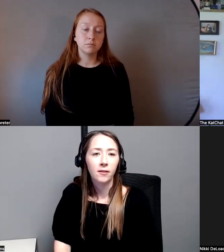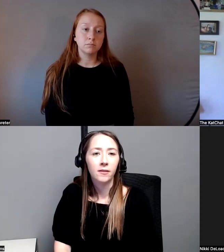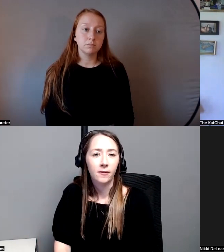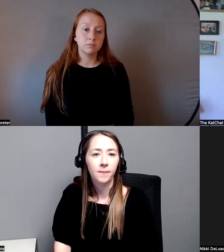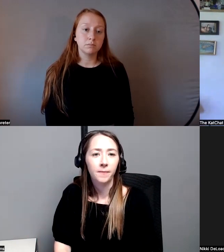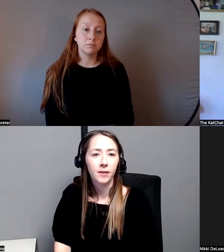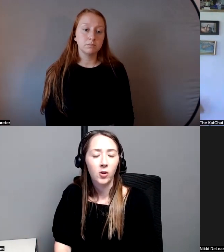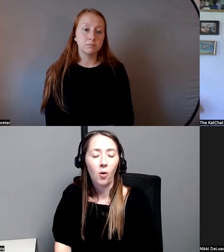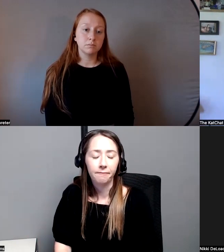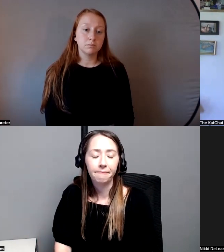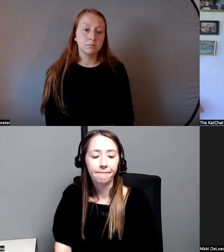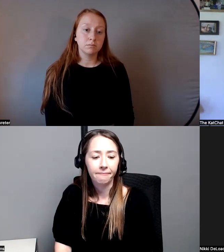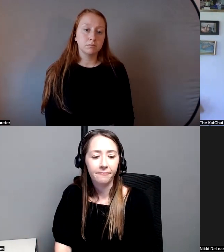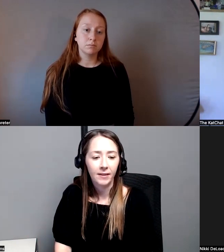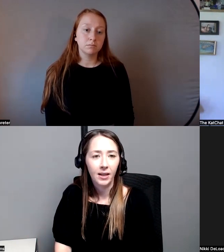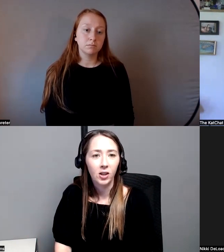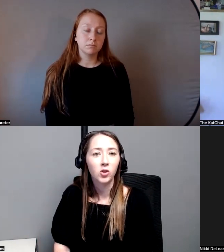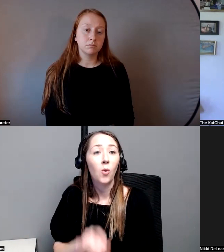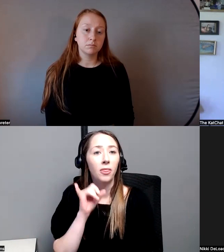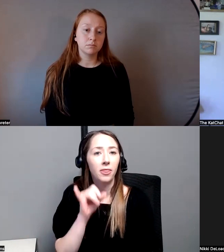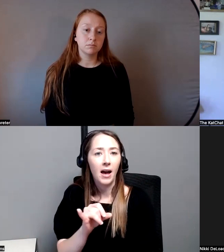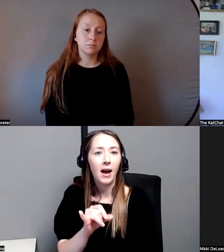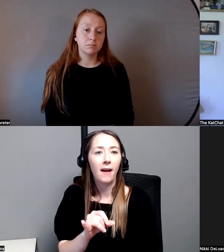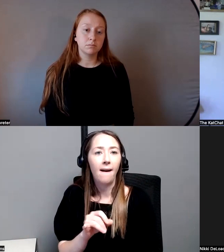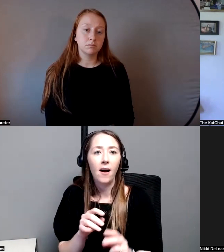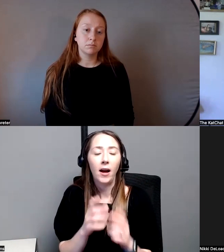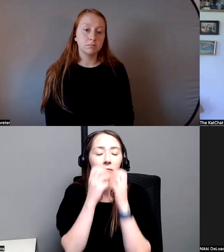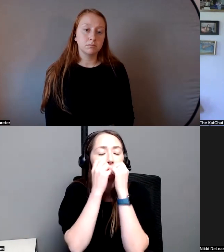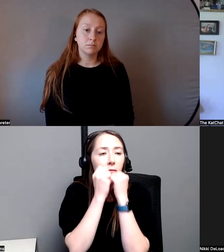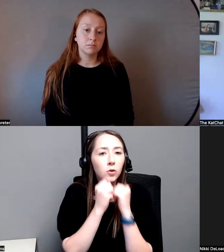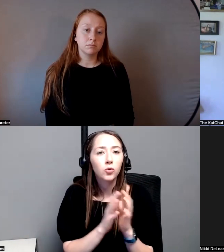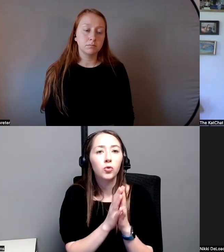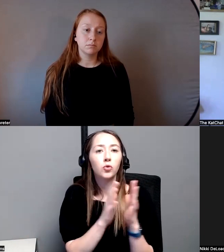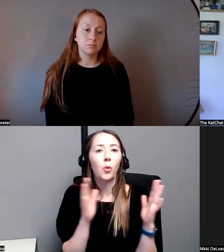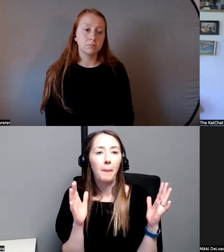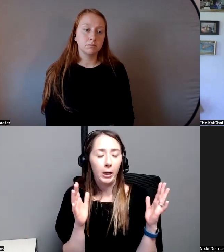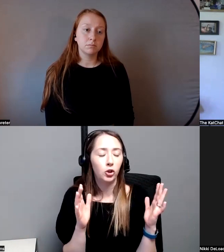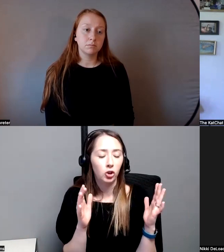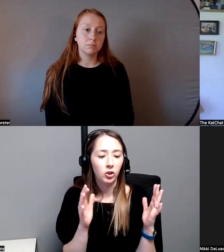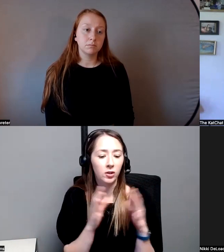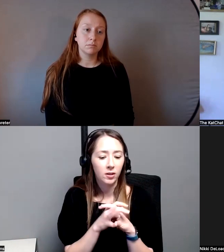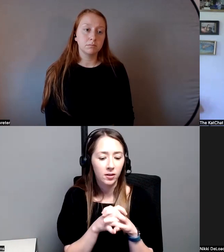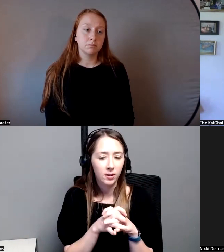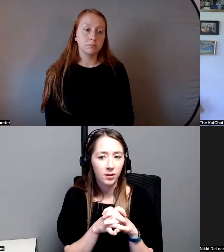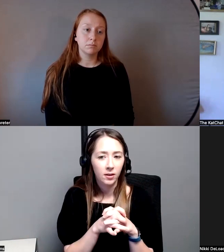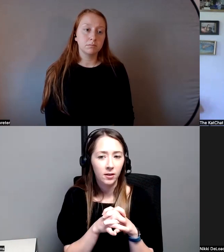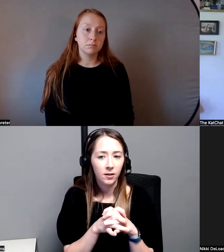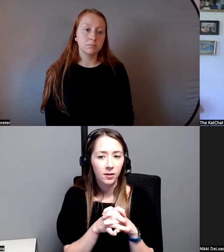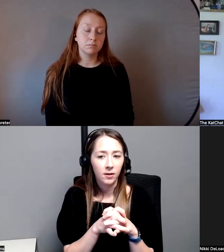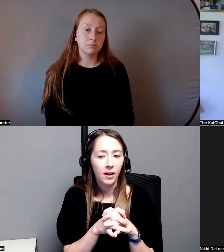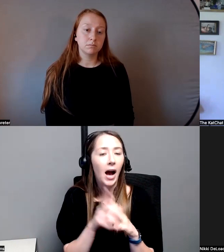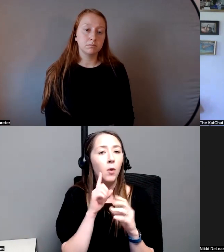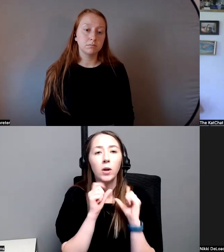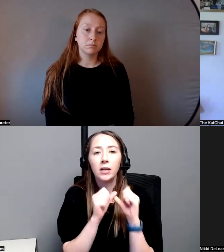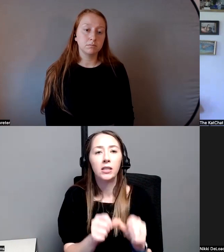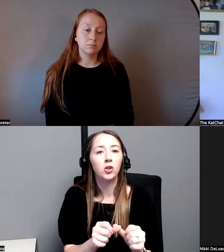means a lot to me on so many different levels, and it will be my work for the rest of